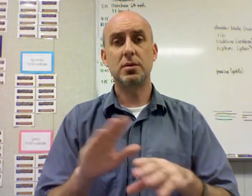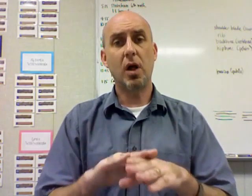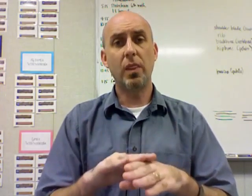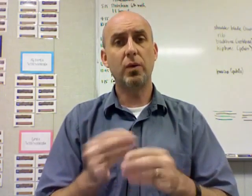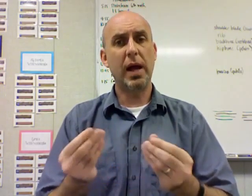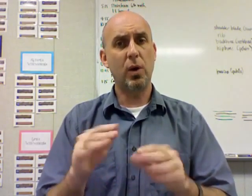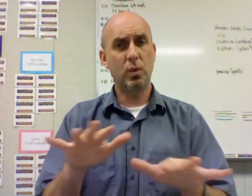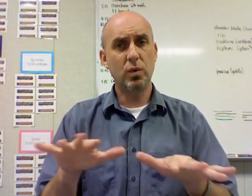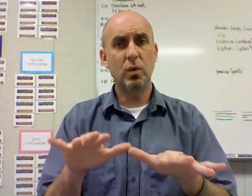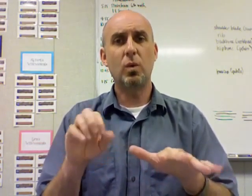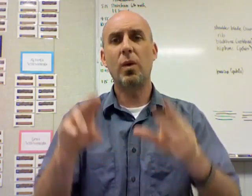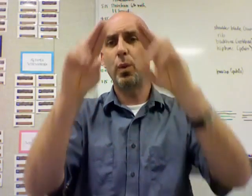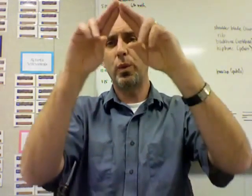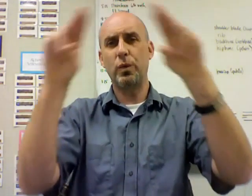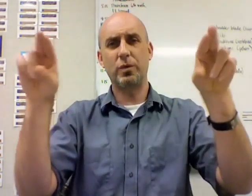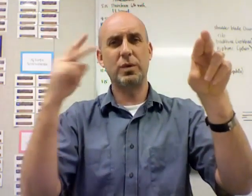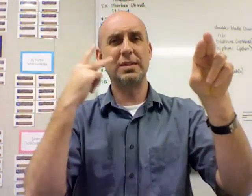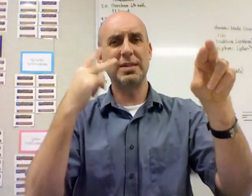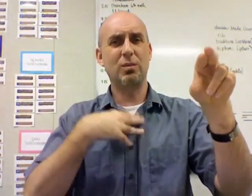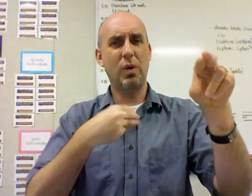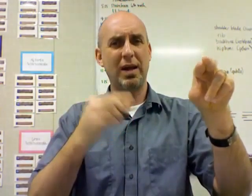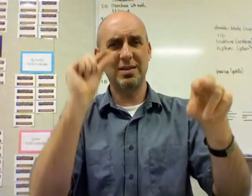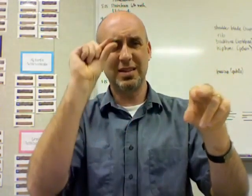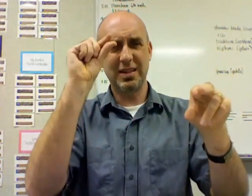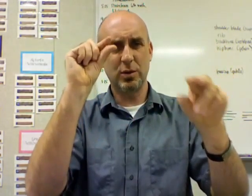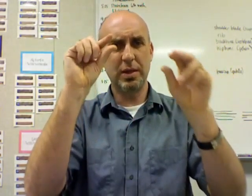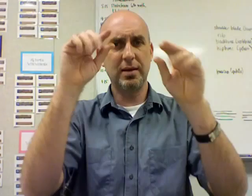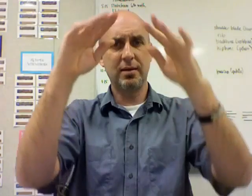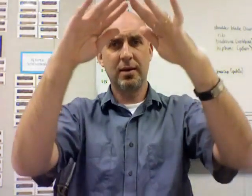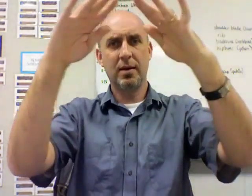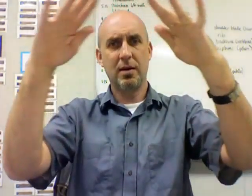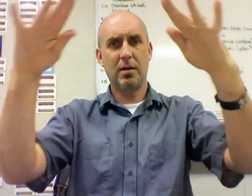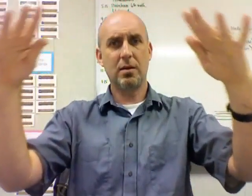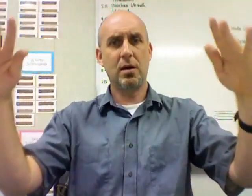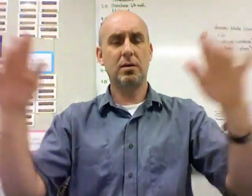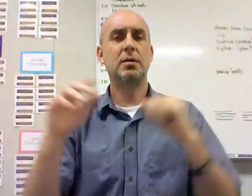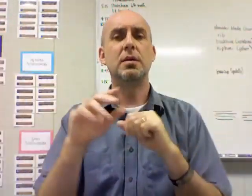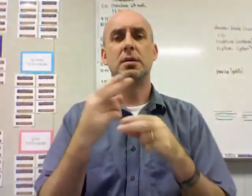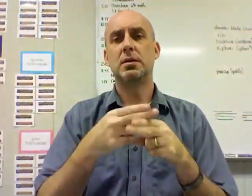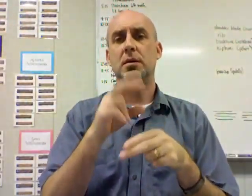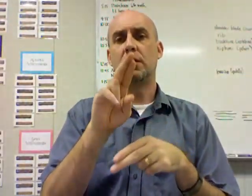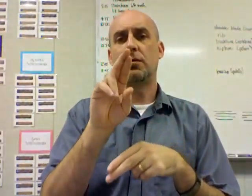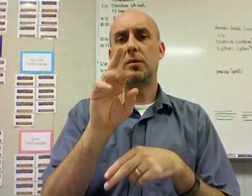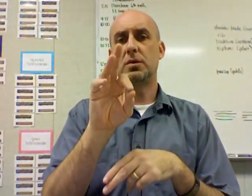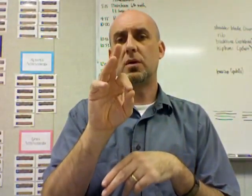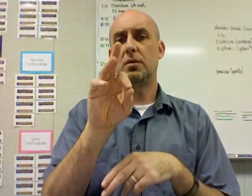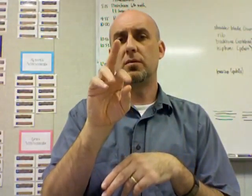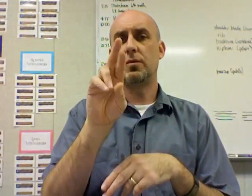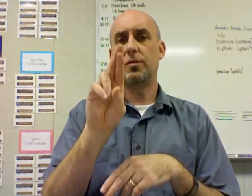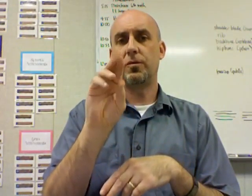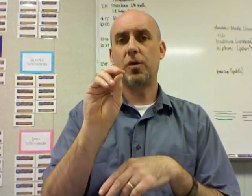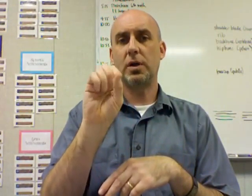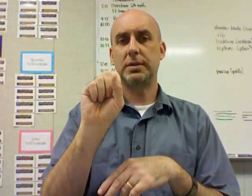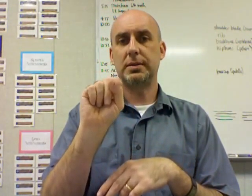On the ground, on the roof, you can see white just a little bit all along. It's called frost.